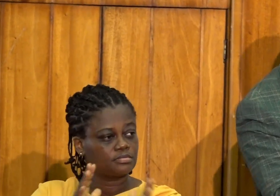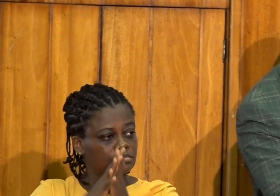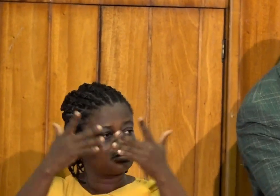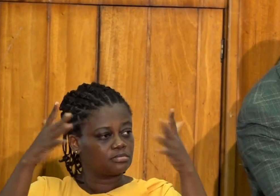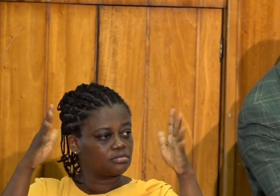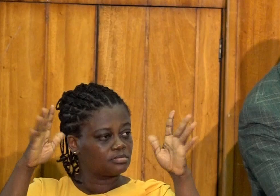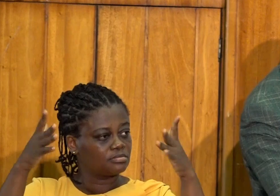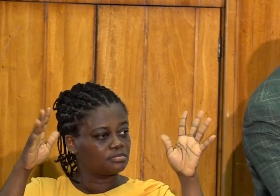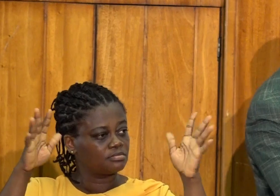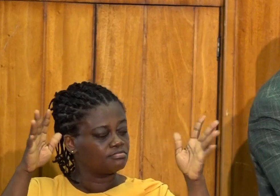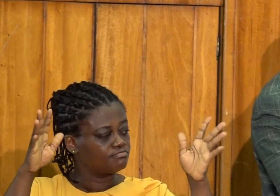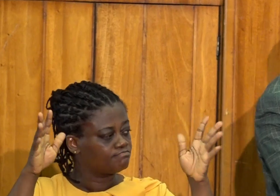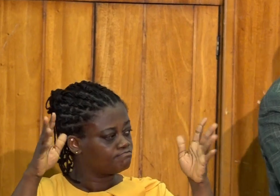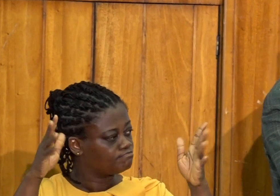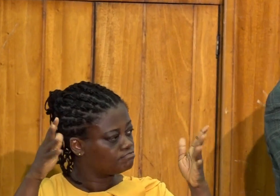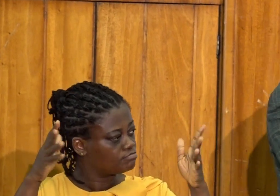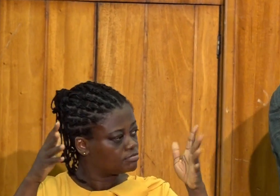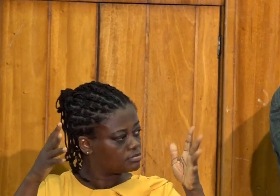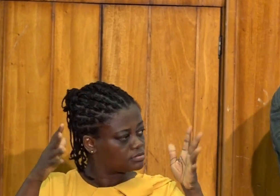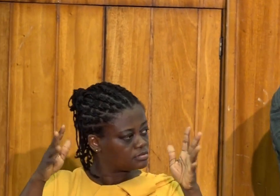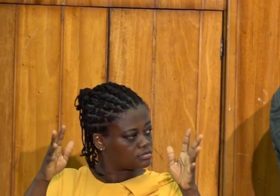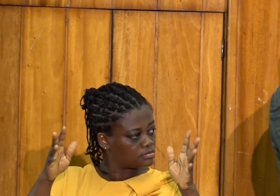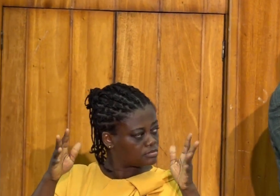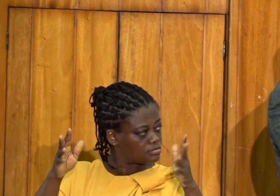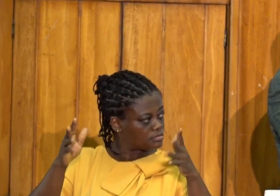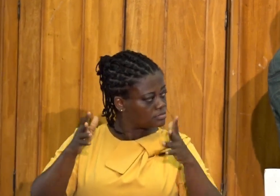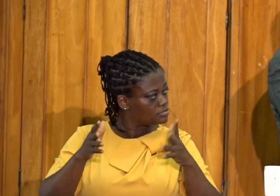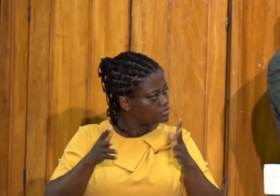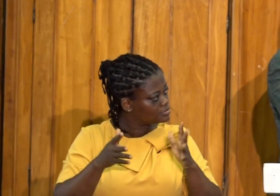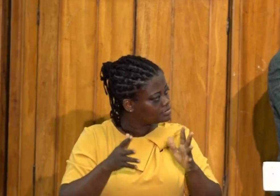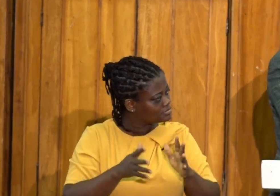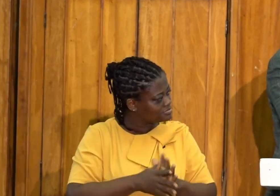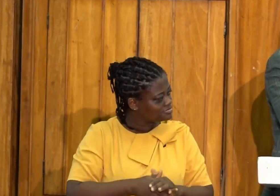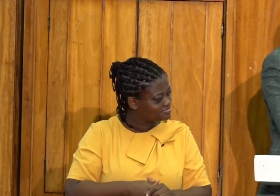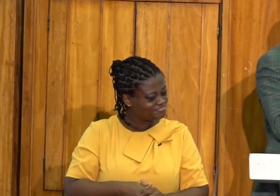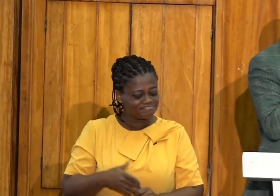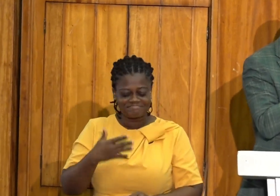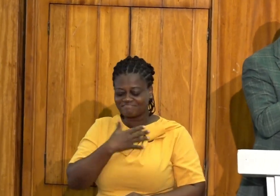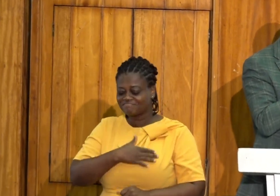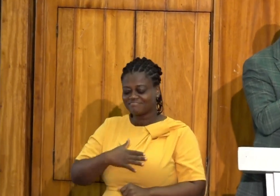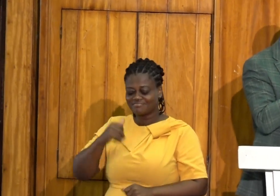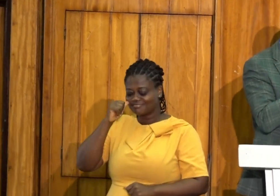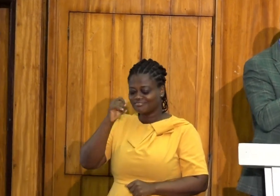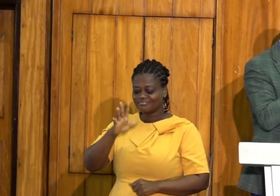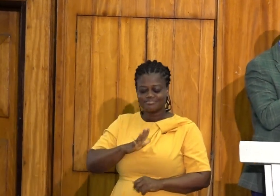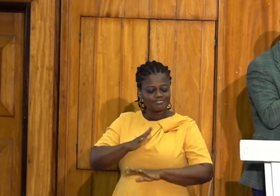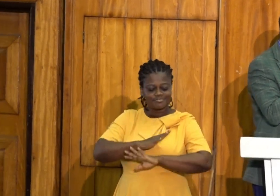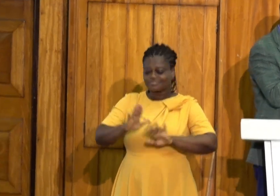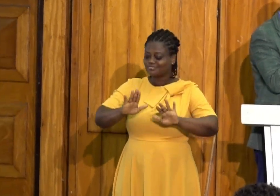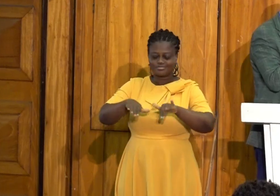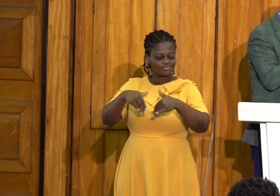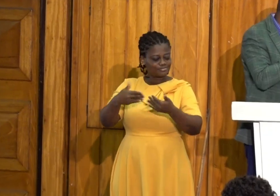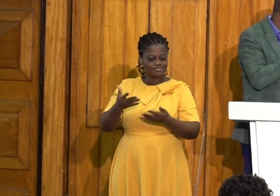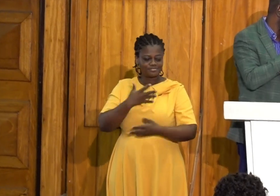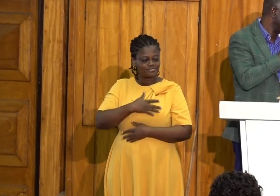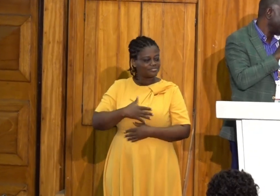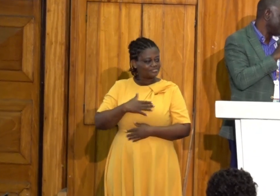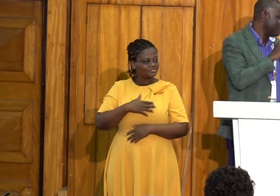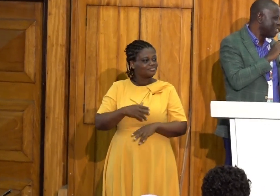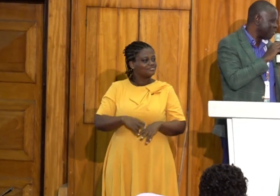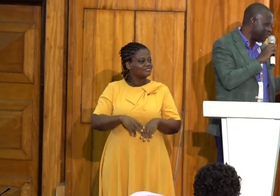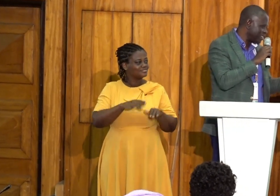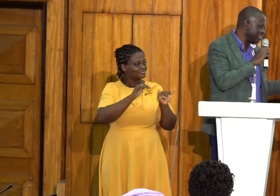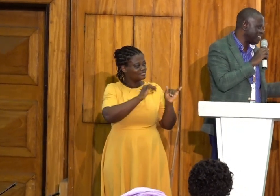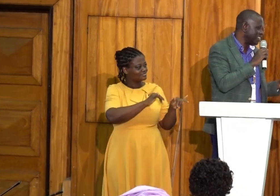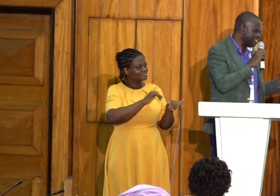hand of thanks to Lady Sandra. Please don't go. This chairman would like to take record